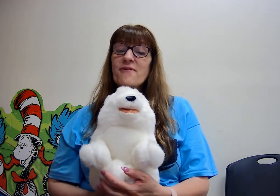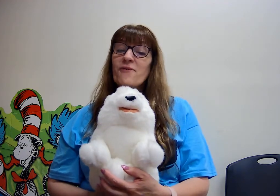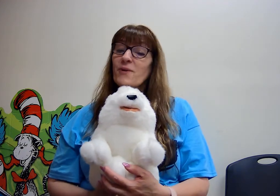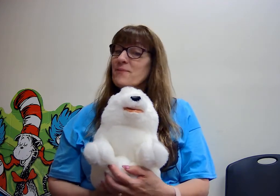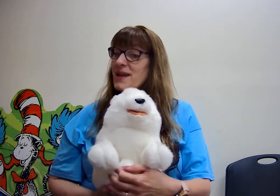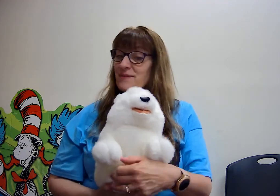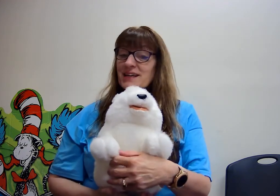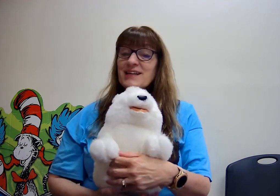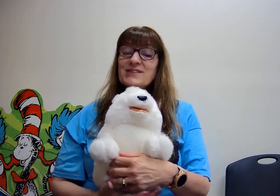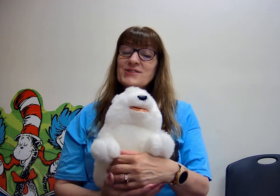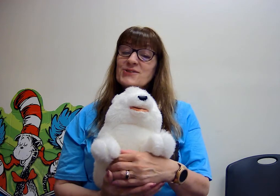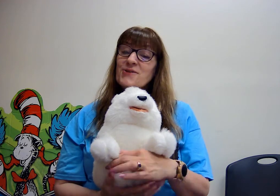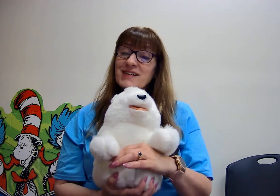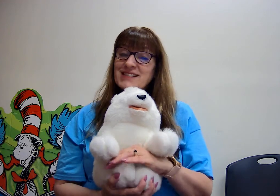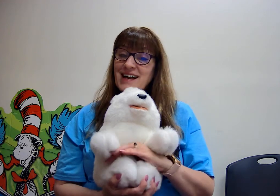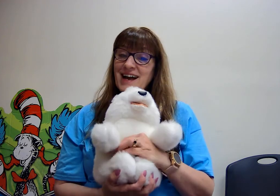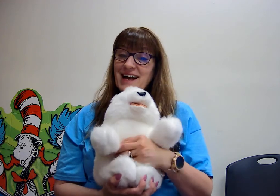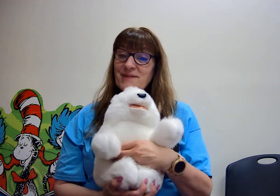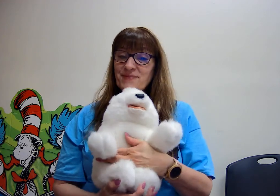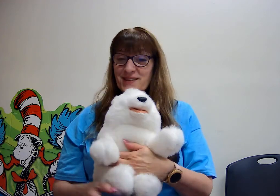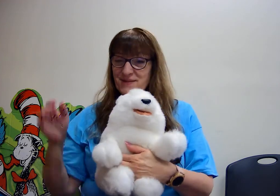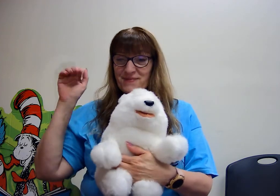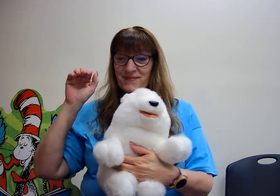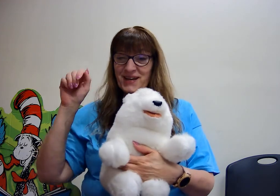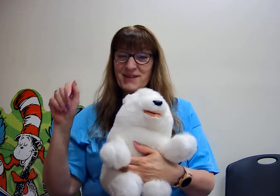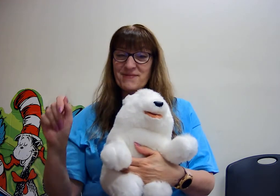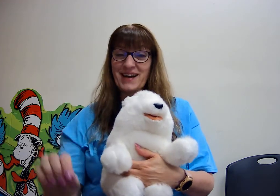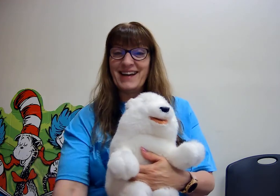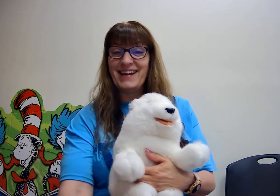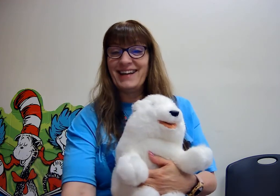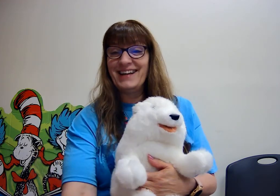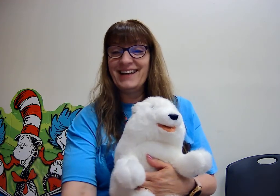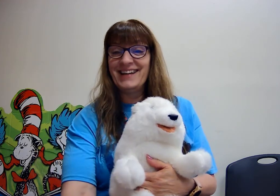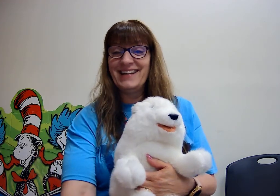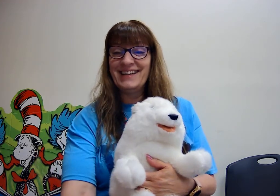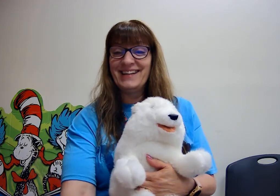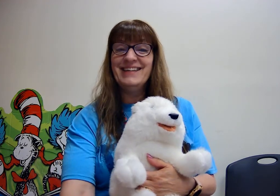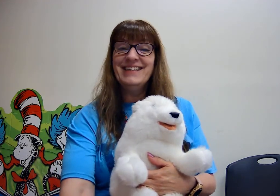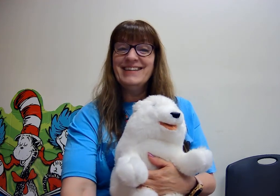for baby story time. Bye-bye.